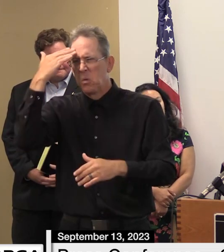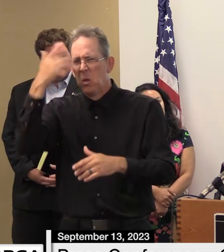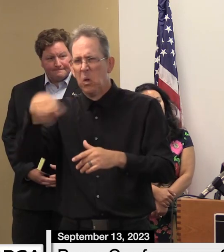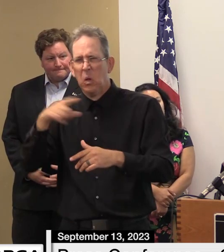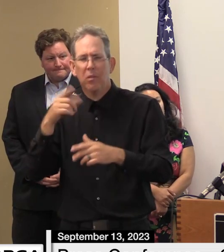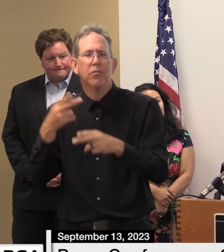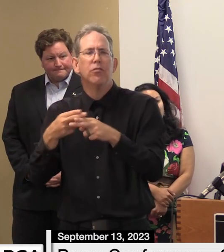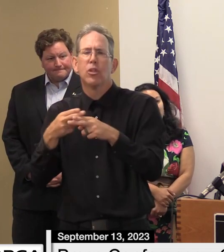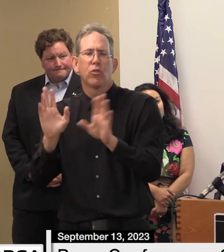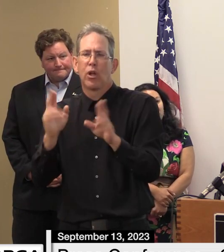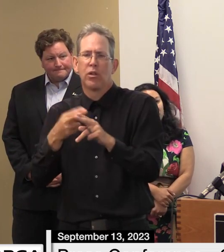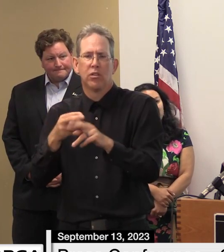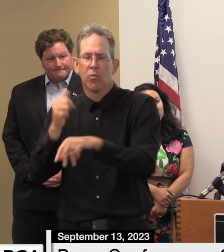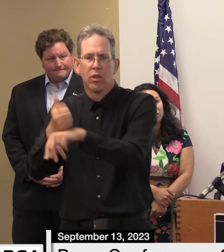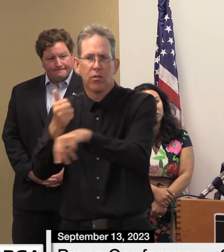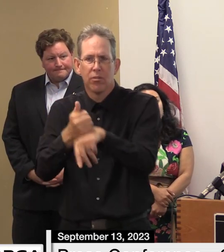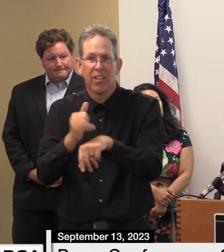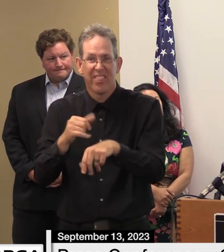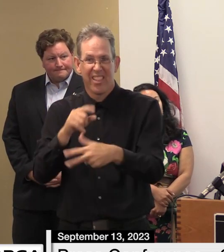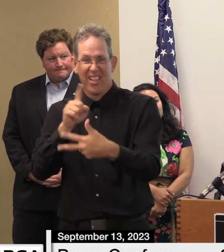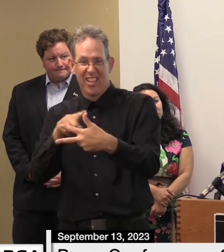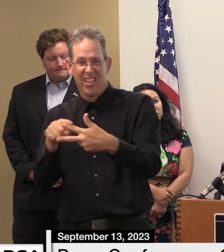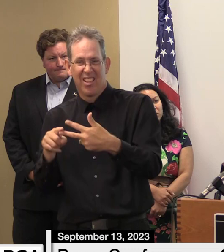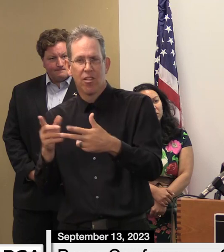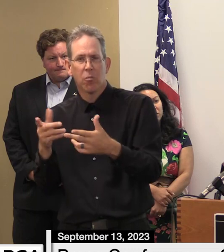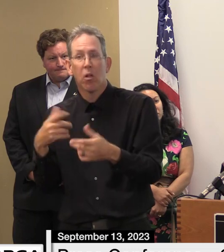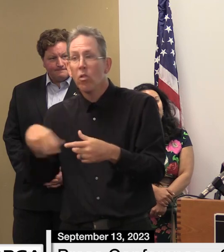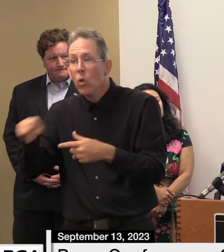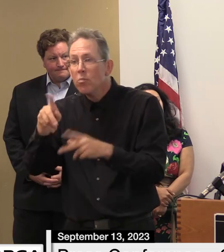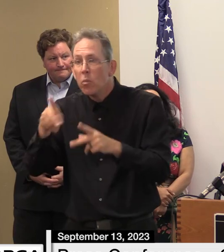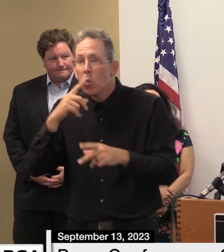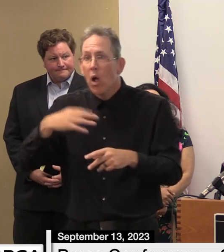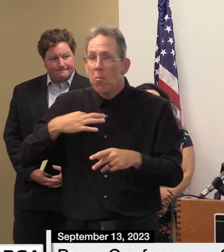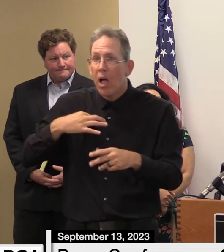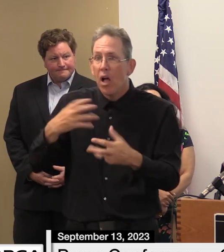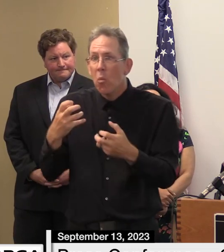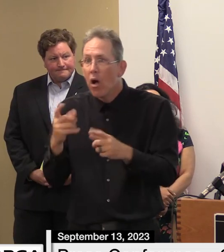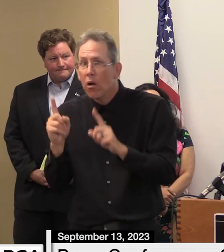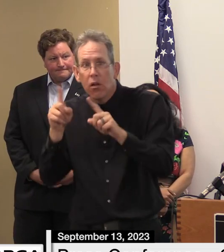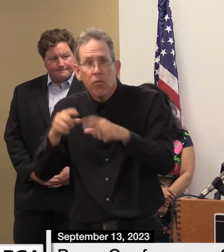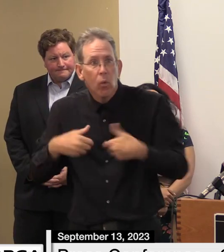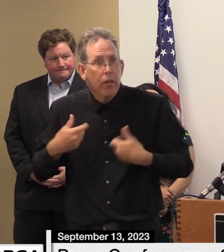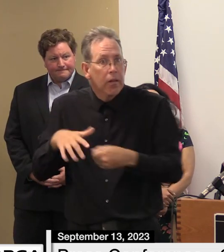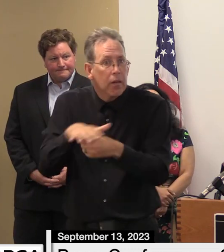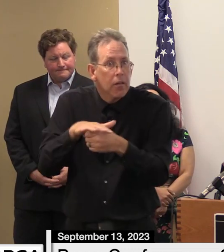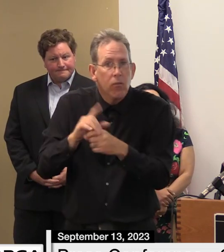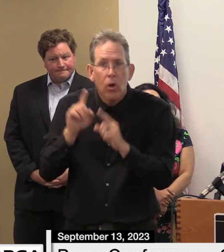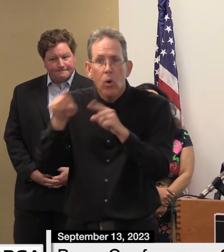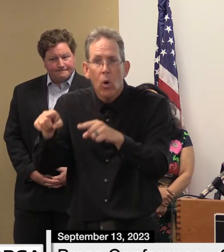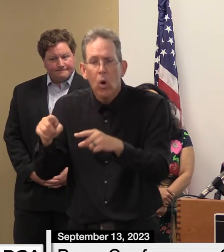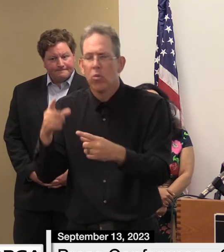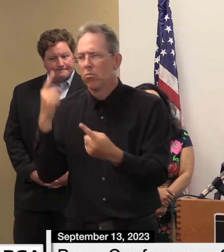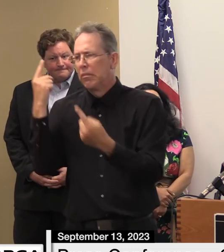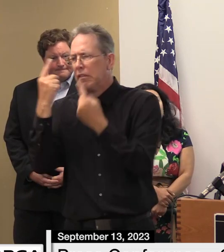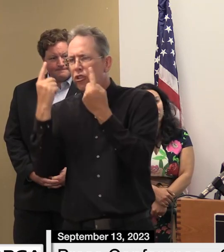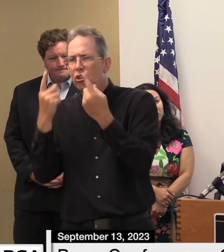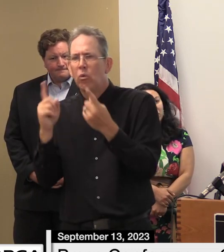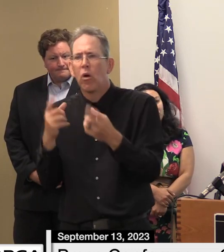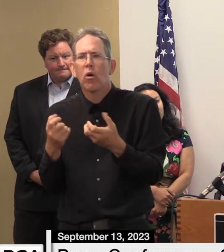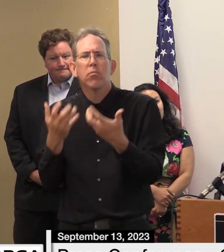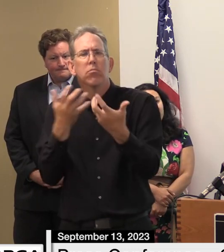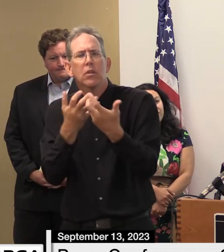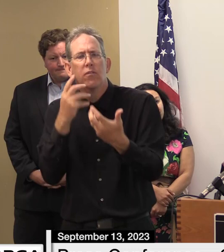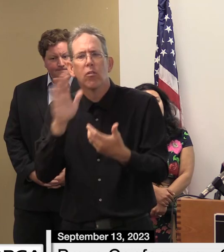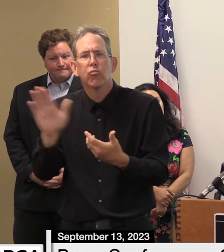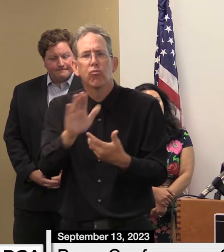so based upon the individual's desire and the location they're at, we'll explore what works best for them. If the answer